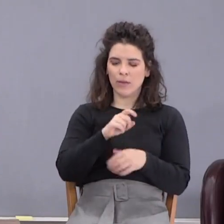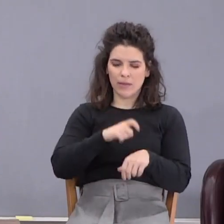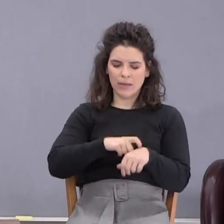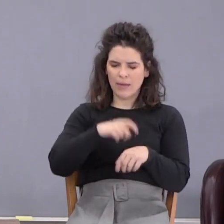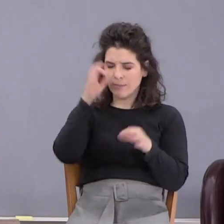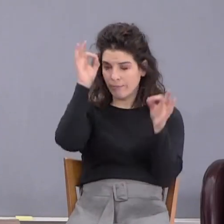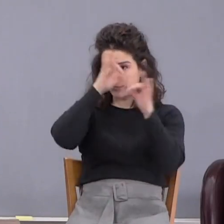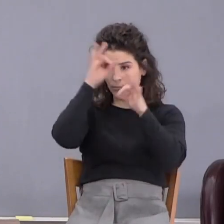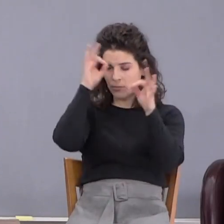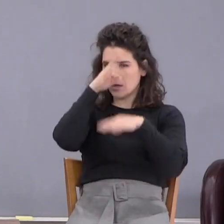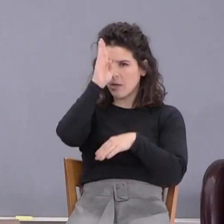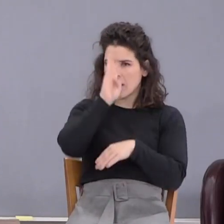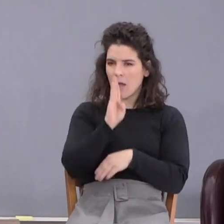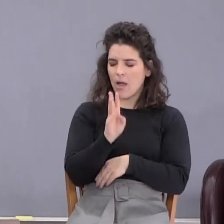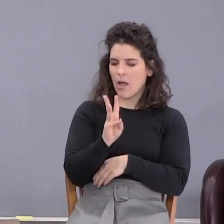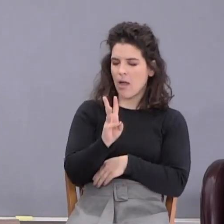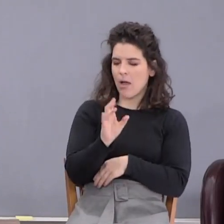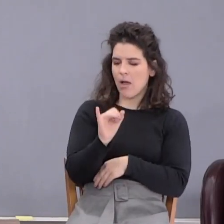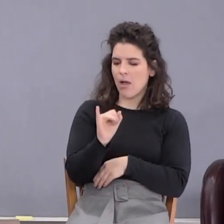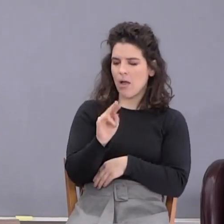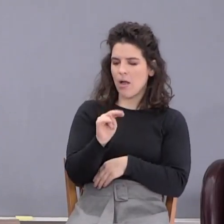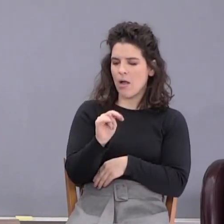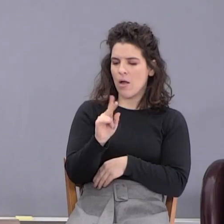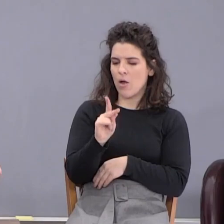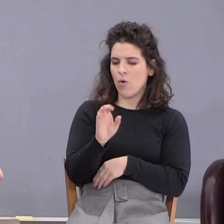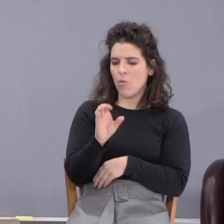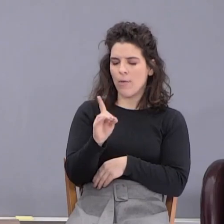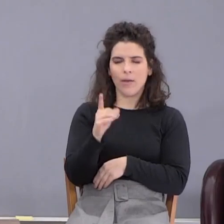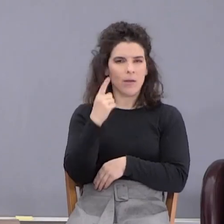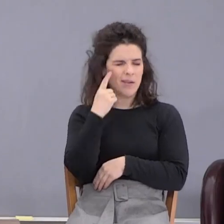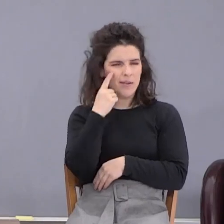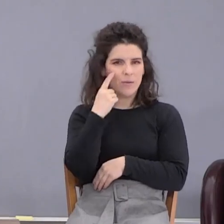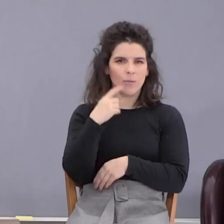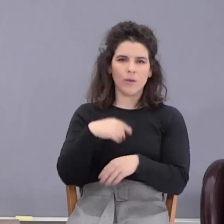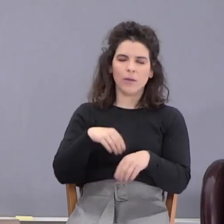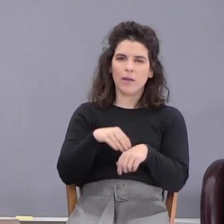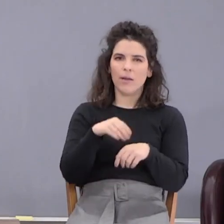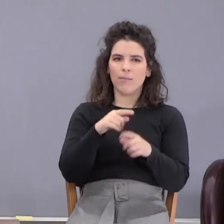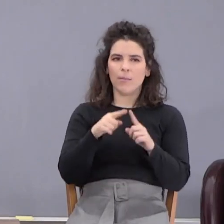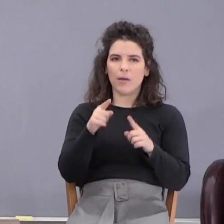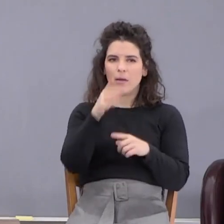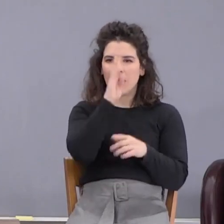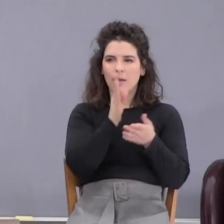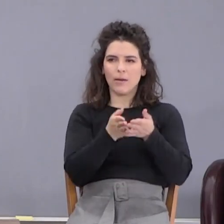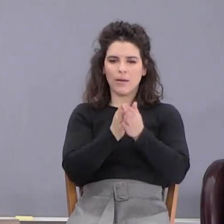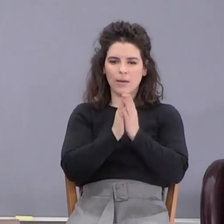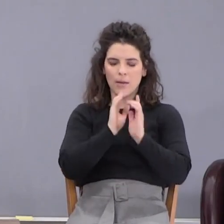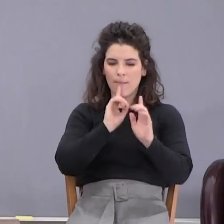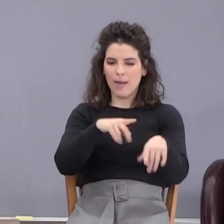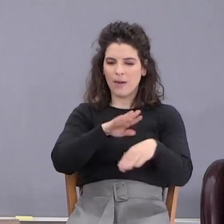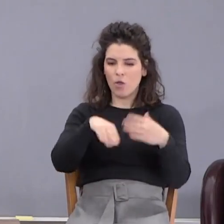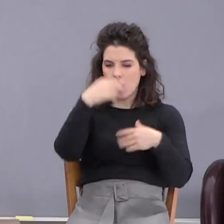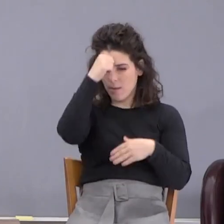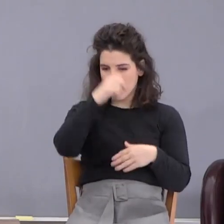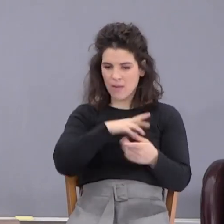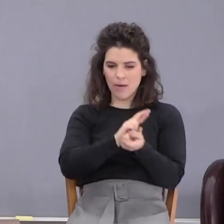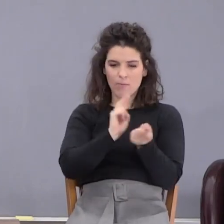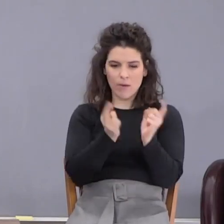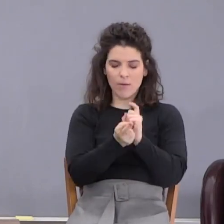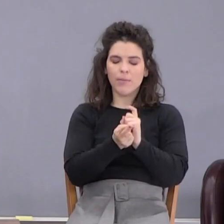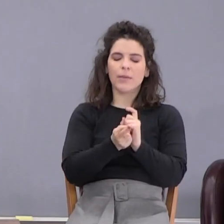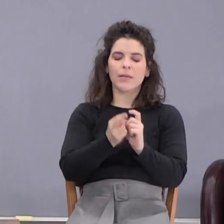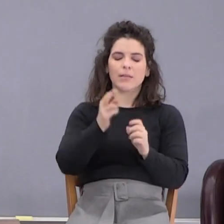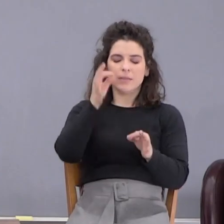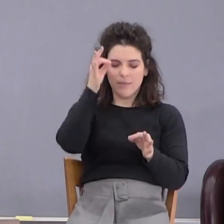at, but now commandeth all men everywhere to repent, because he hath appointed a day in the which he will judge the world in righteousness